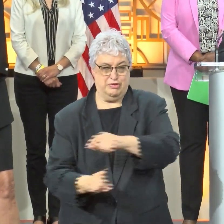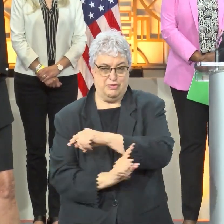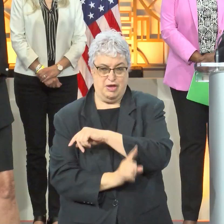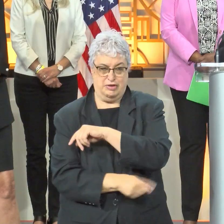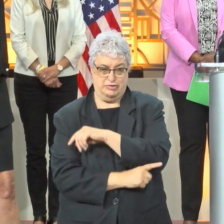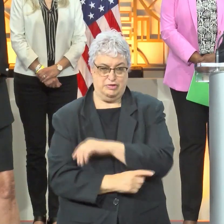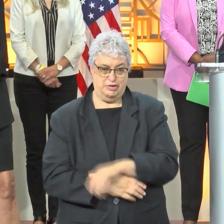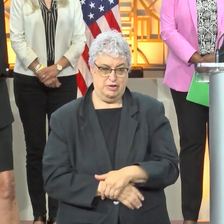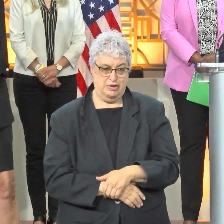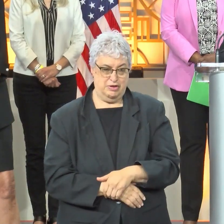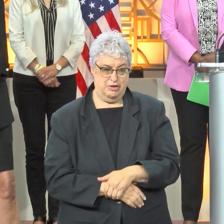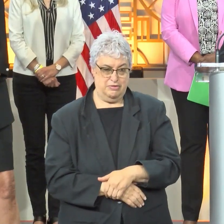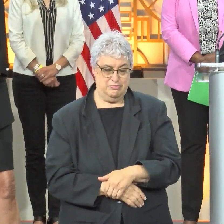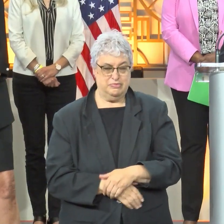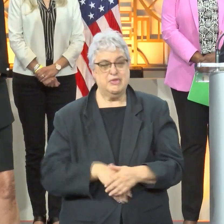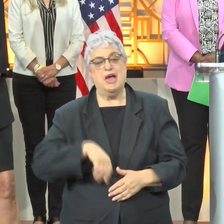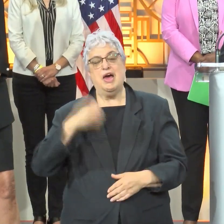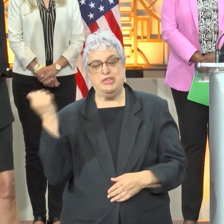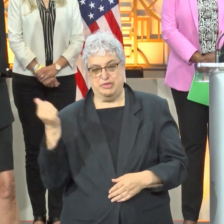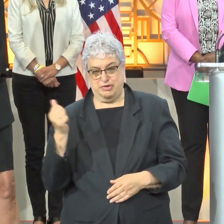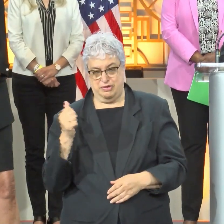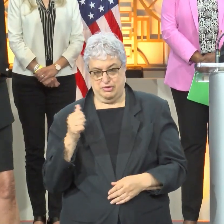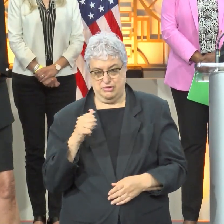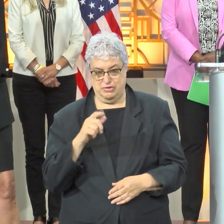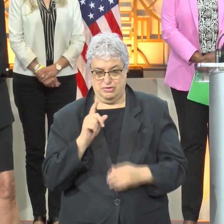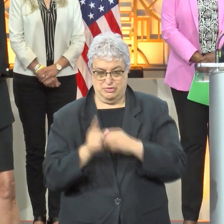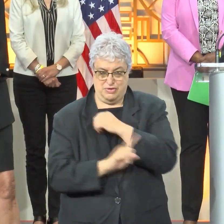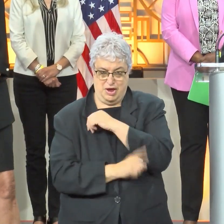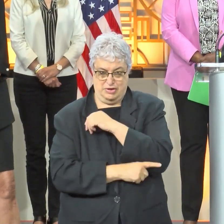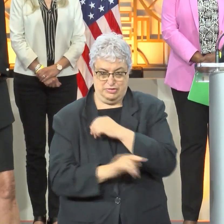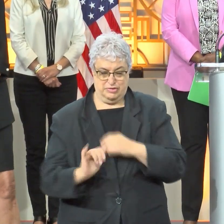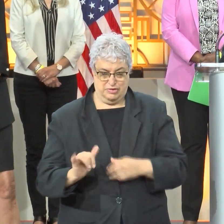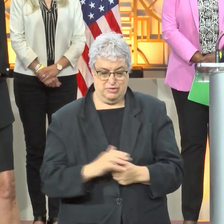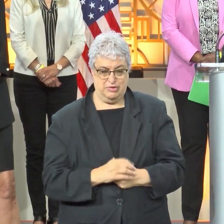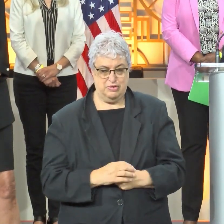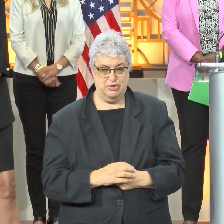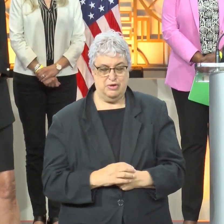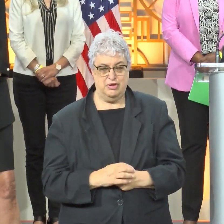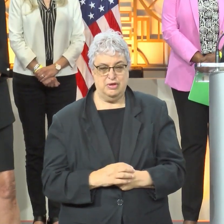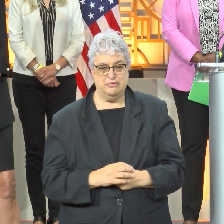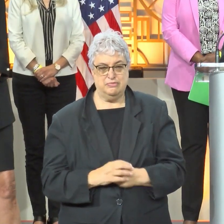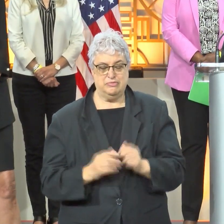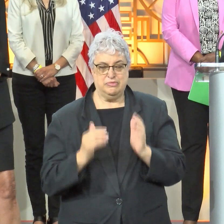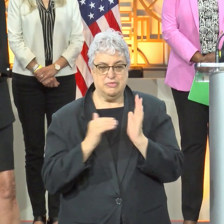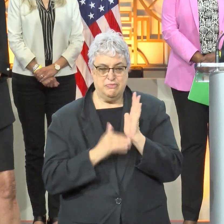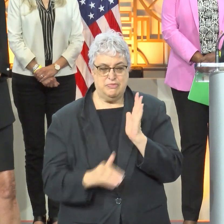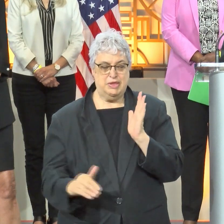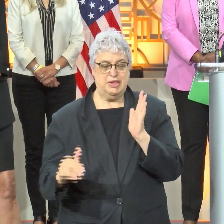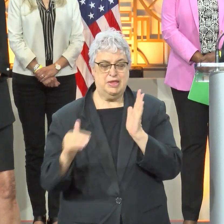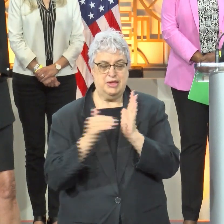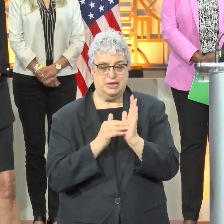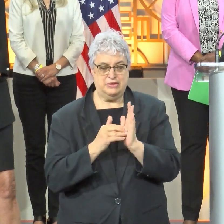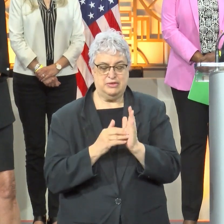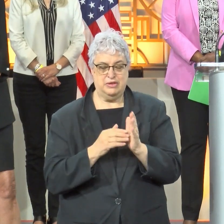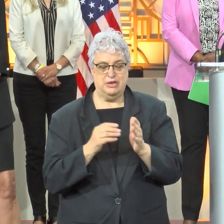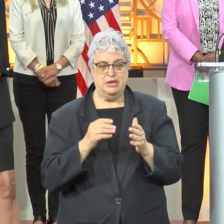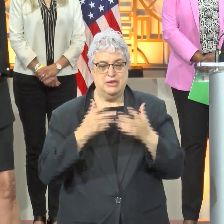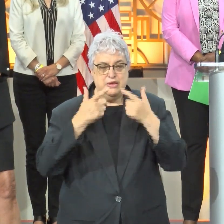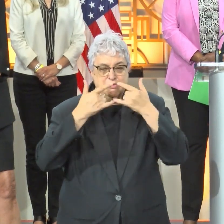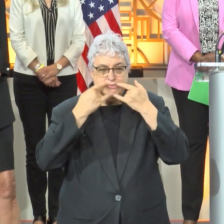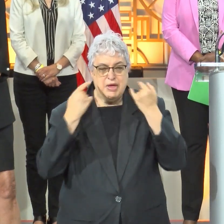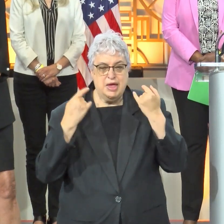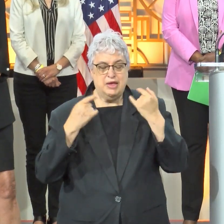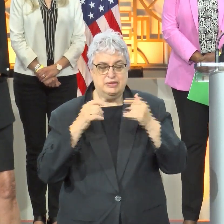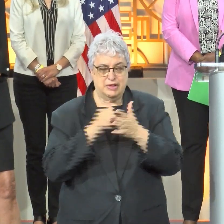to other litter besides PPEs. Every day, thousands, if not millions, of disposable